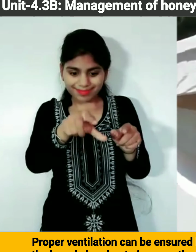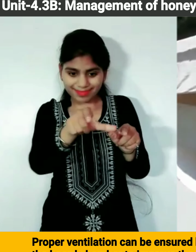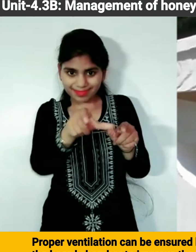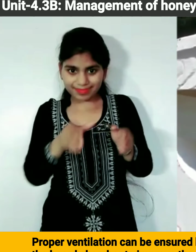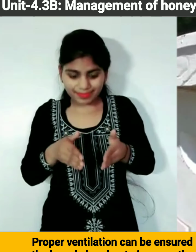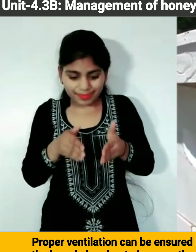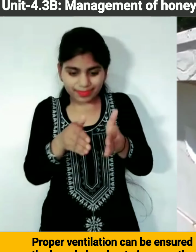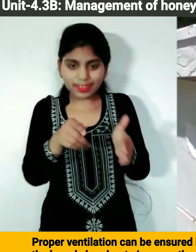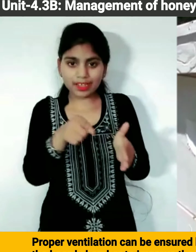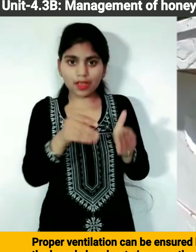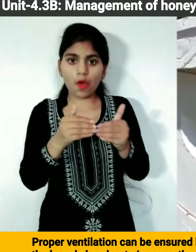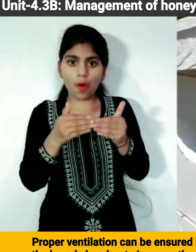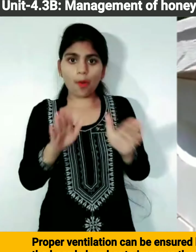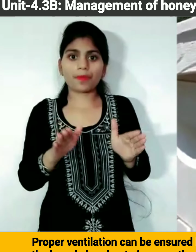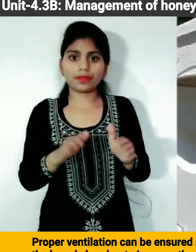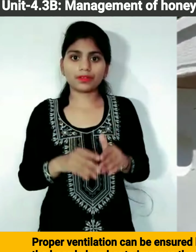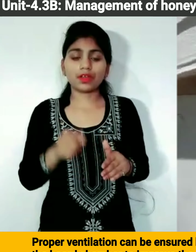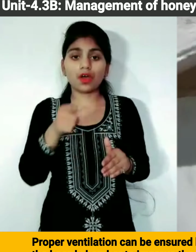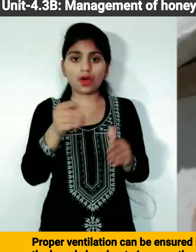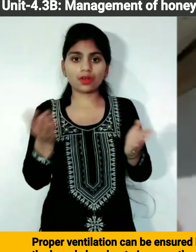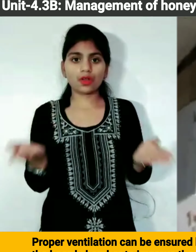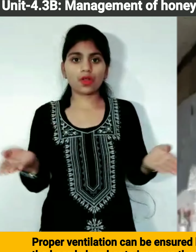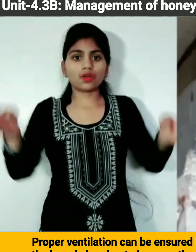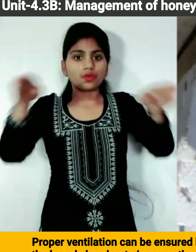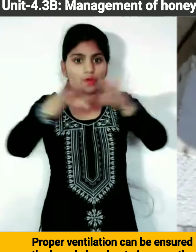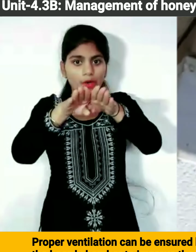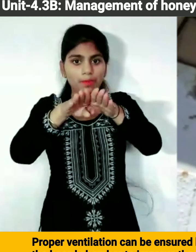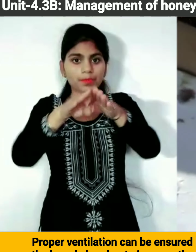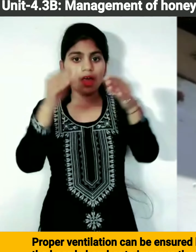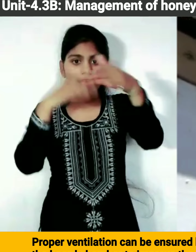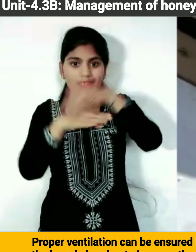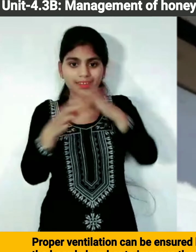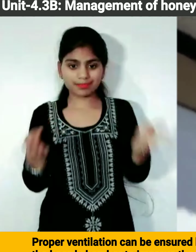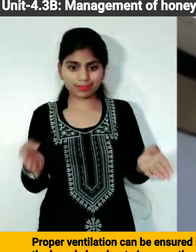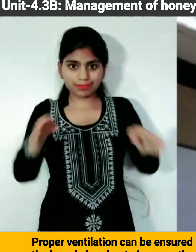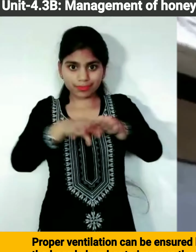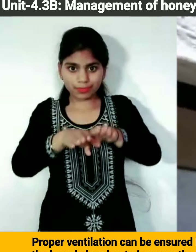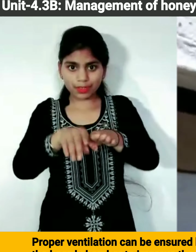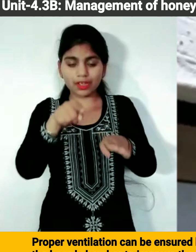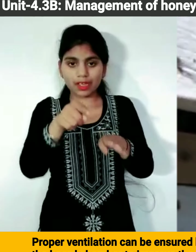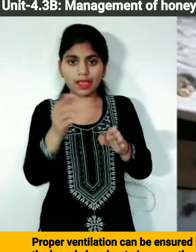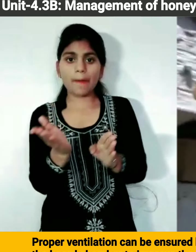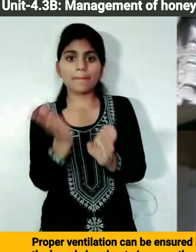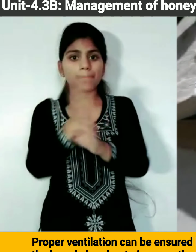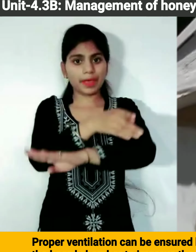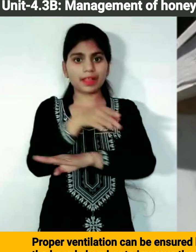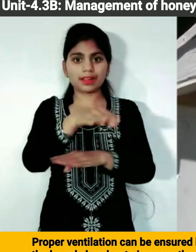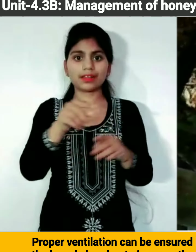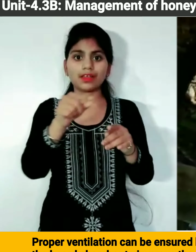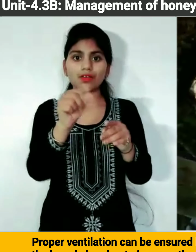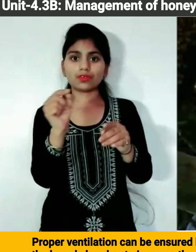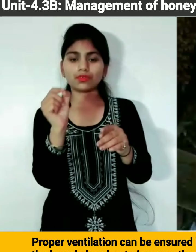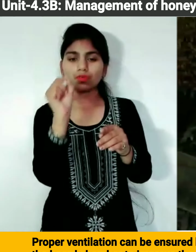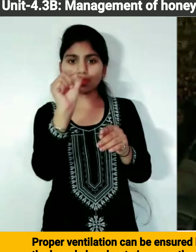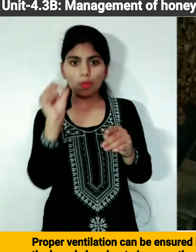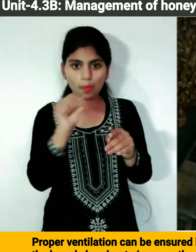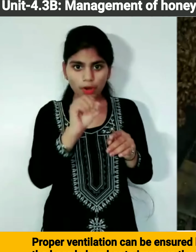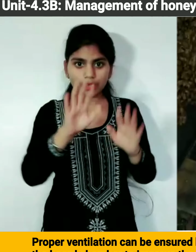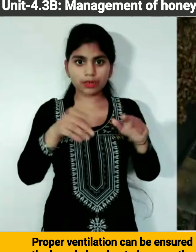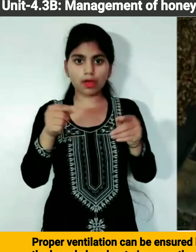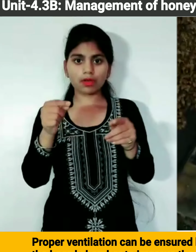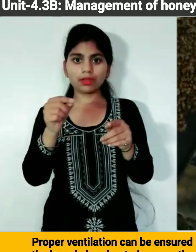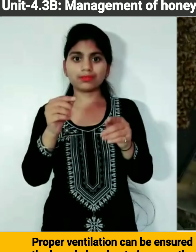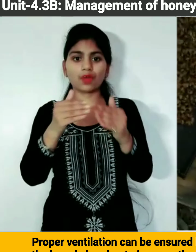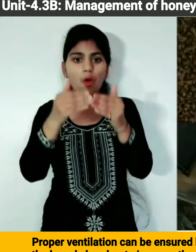top before placing inner cover and placing thin twigs between chamber and